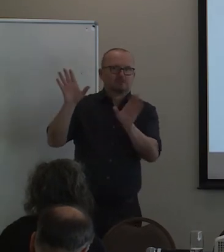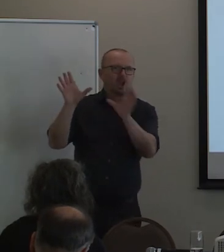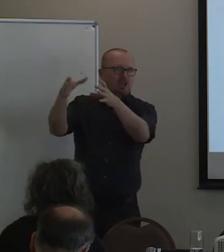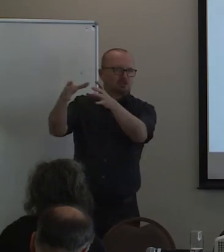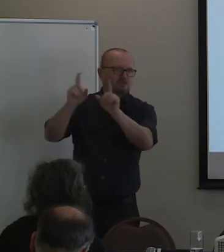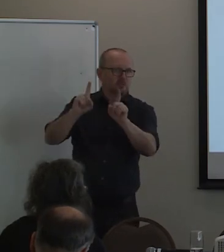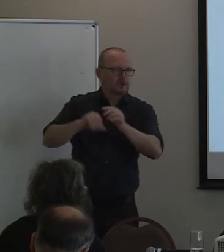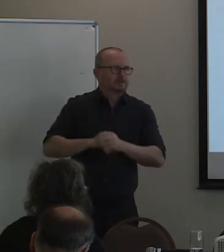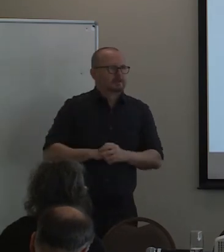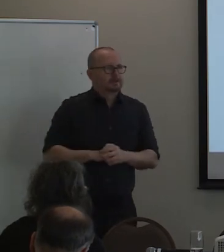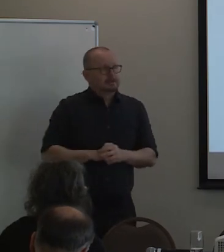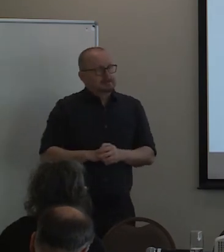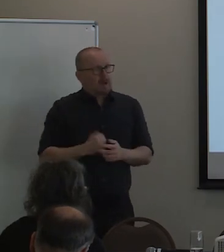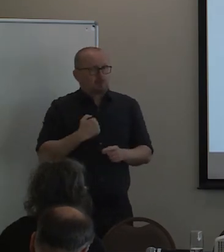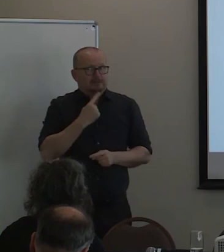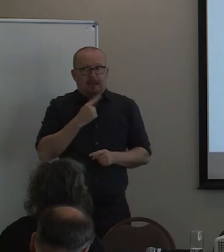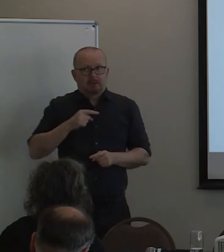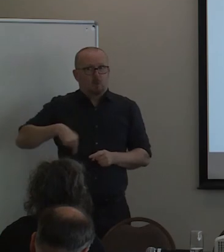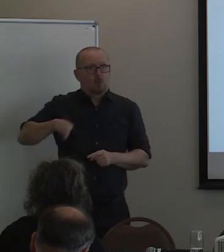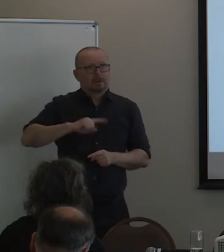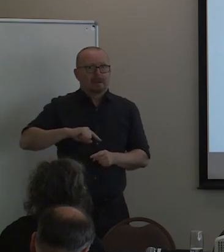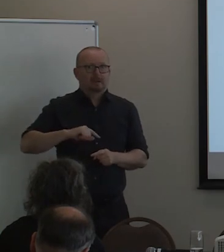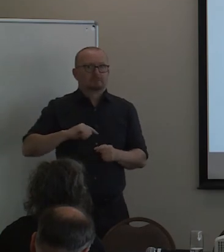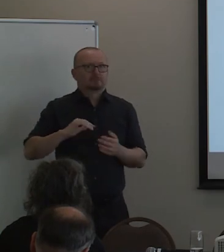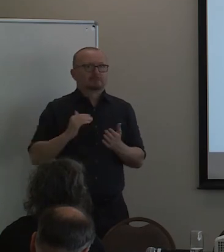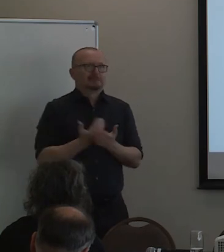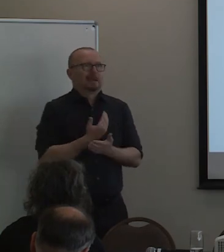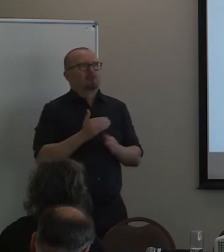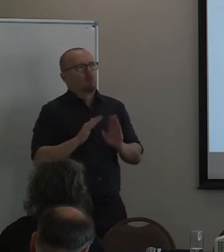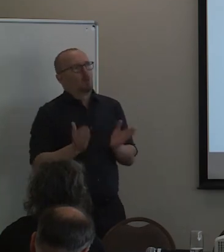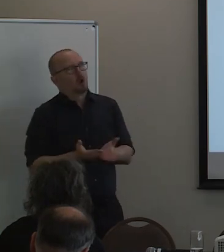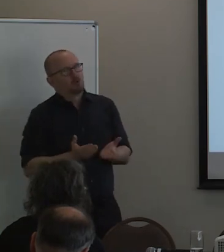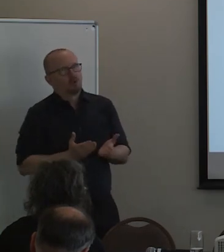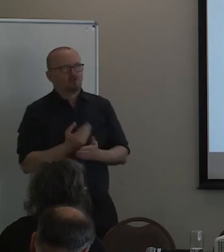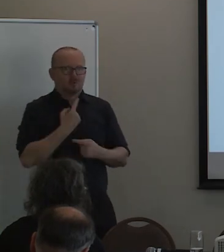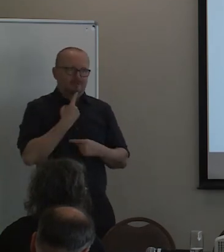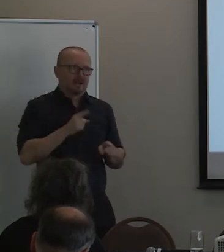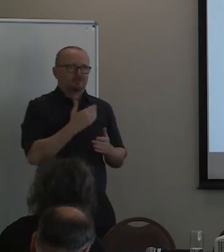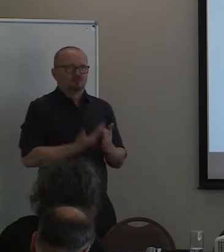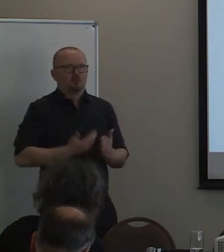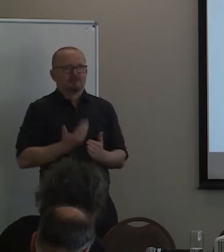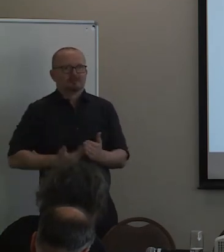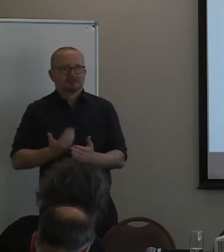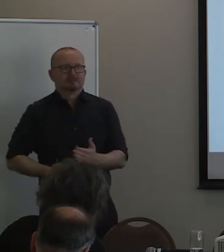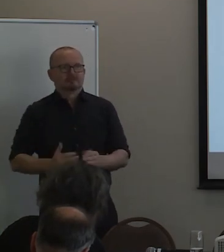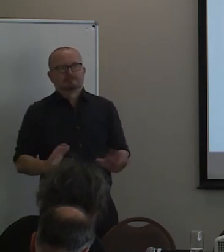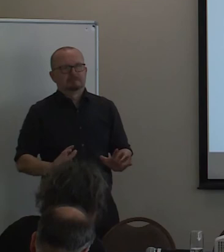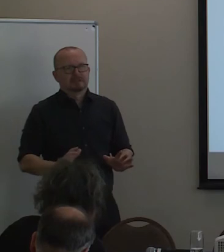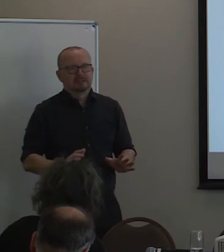can save the world through telling stories. It's a it's a job for many, many areas, many